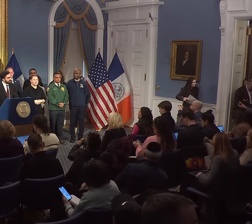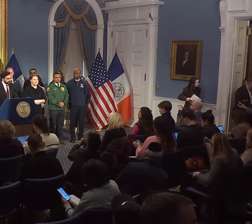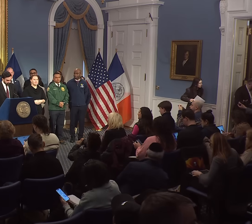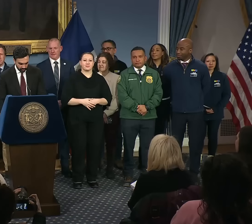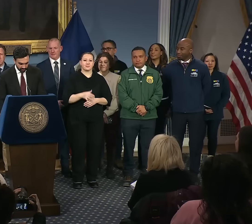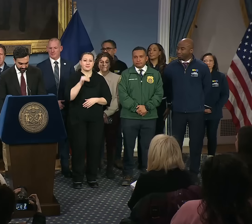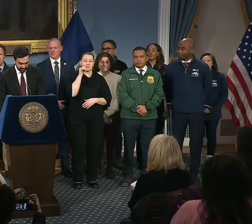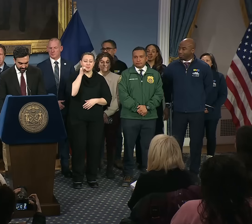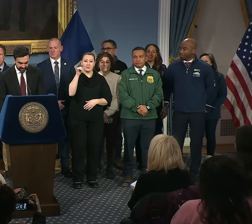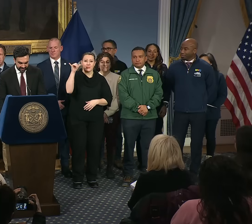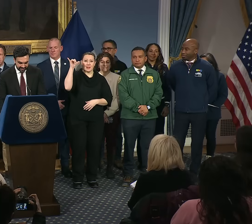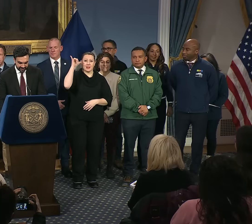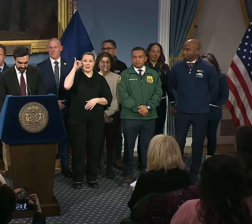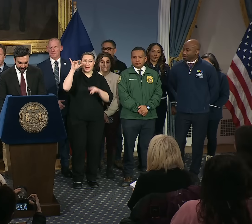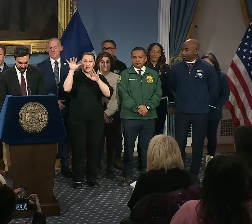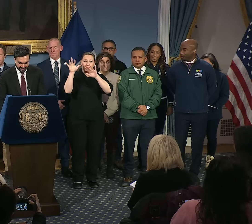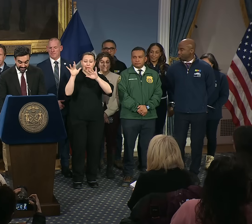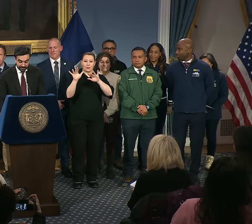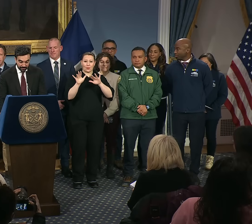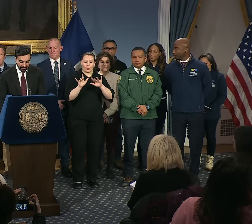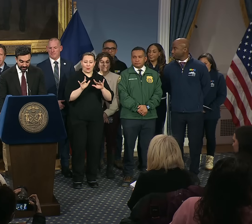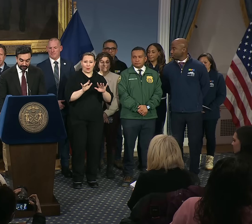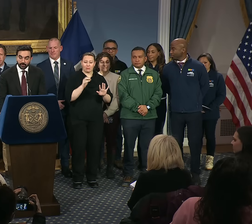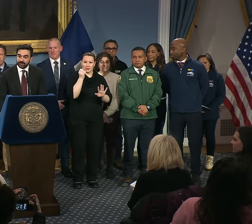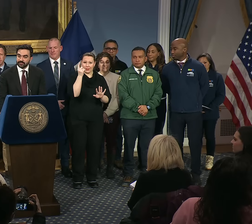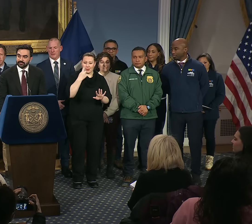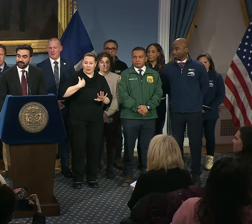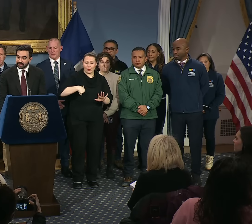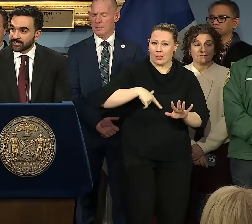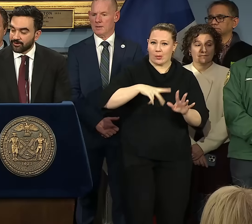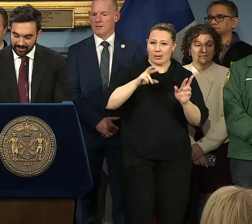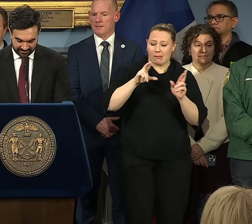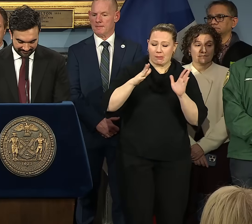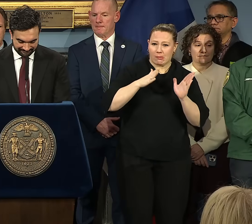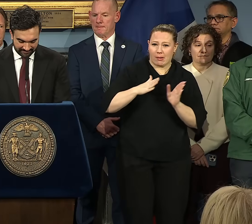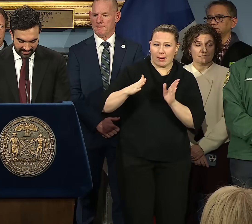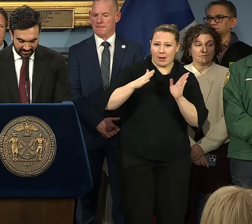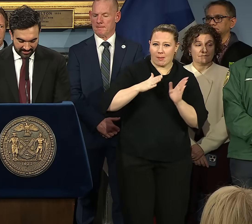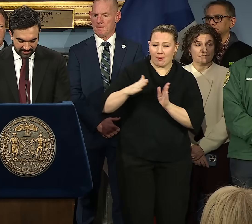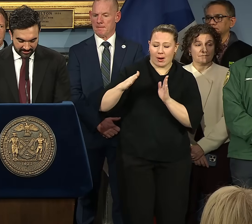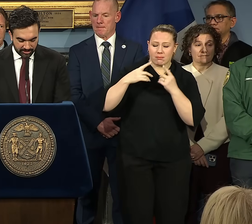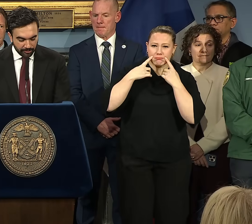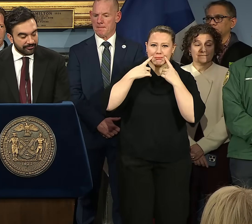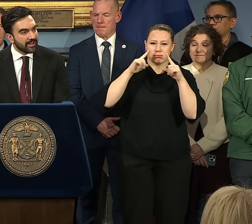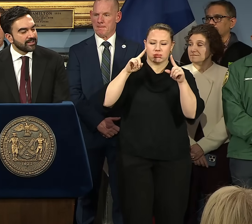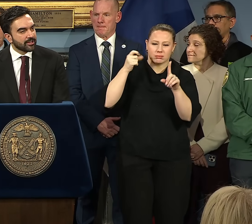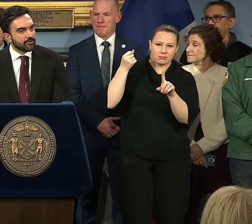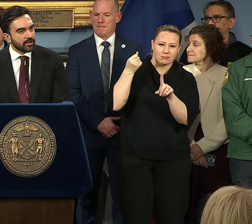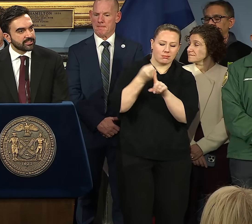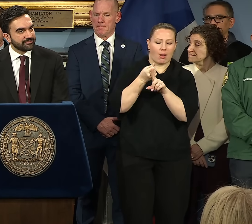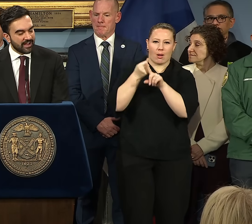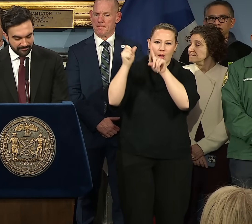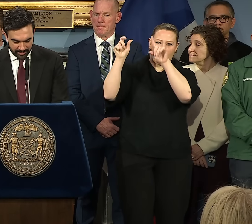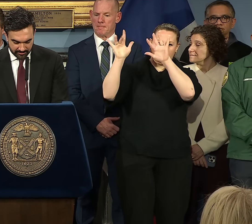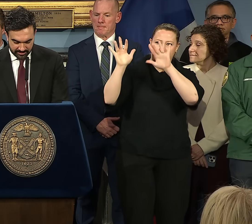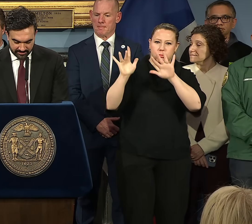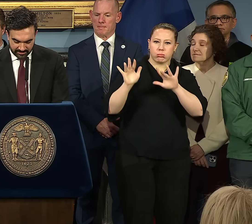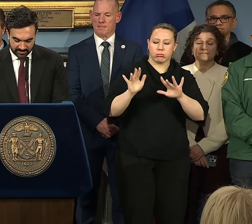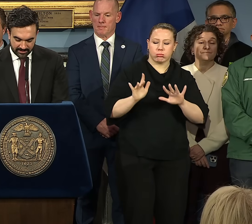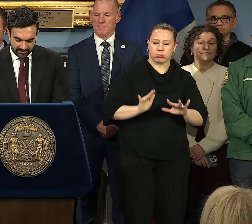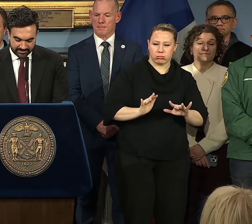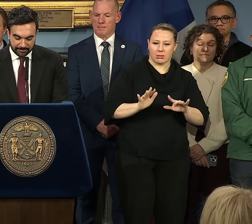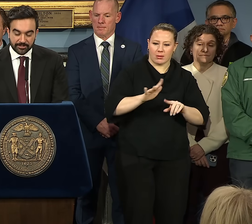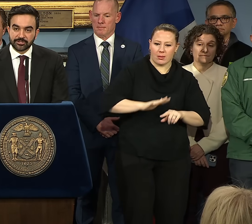Yesterday, the storm that our city had spent days preparing for finally arrived. Snow fell across the 5